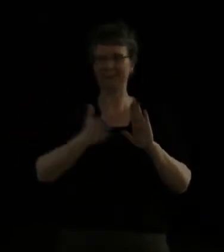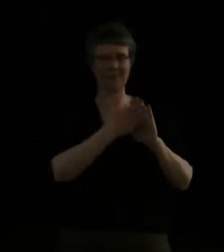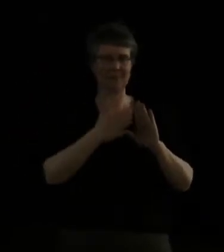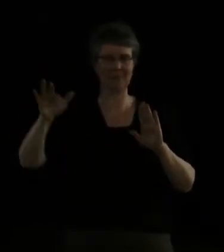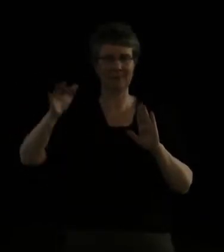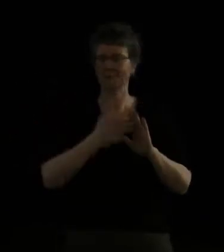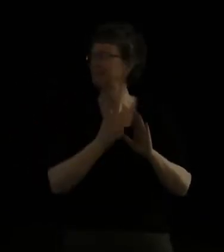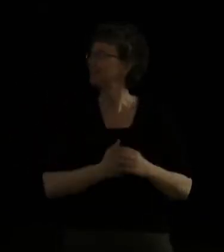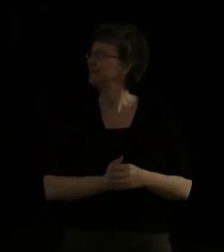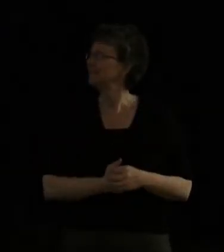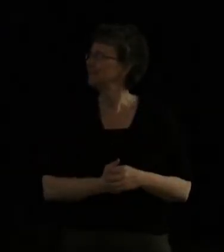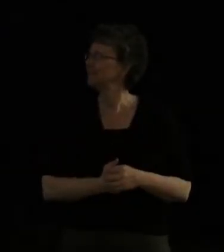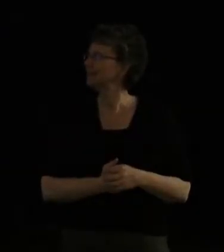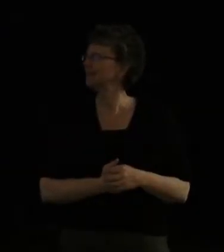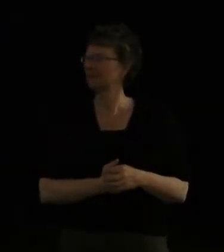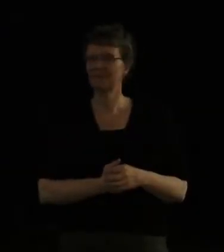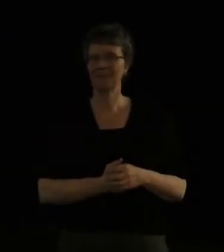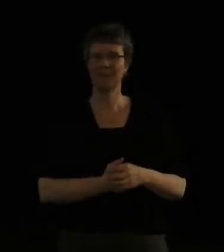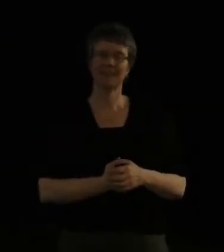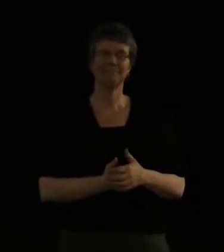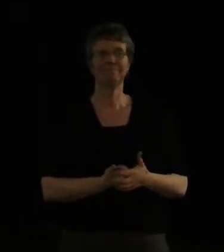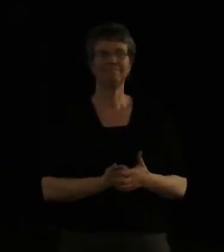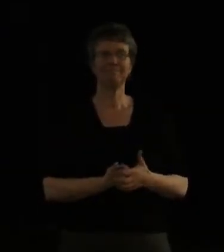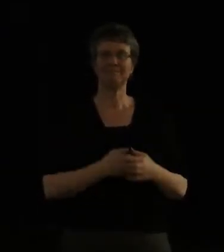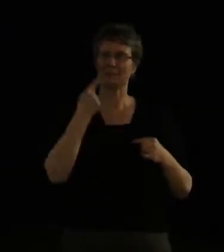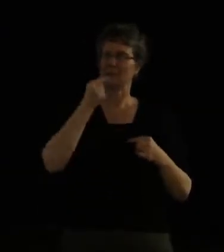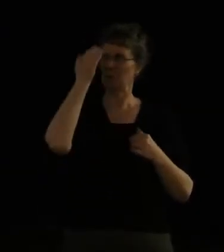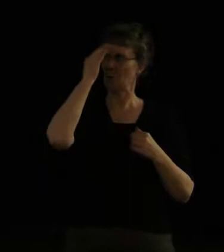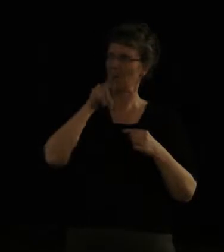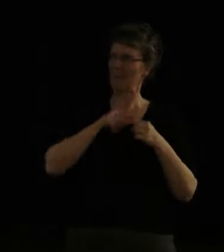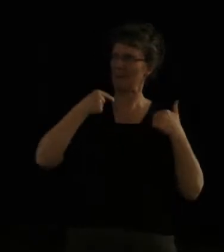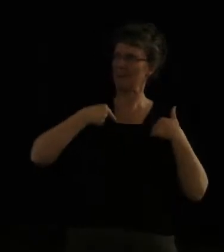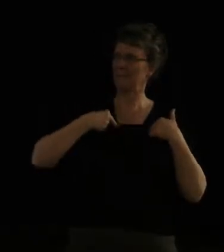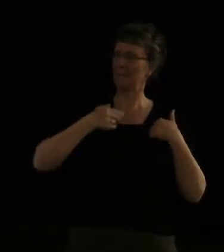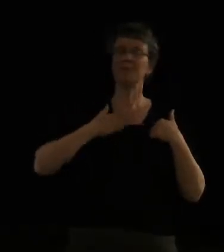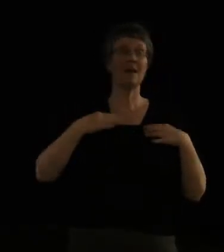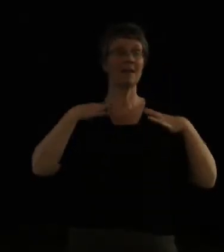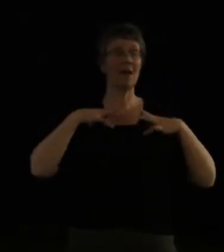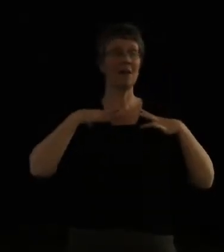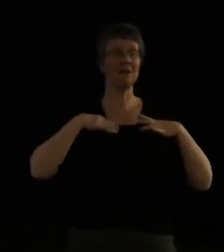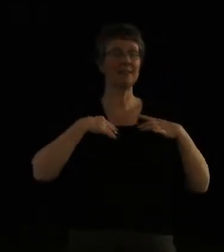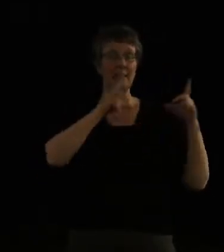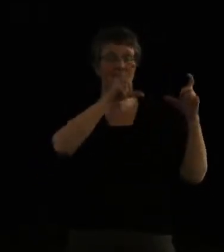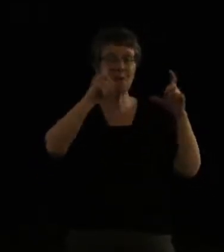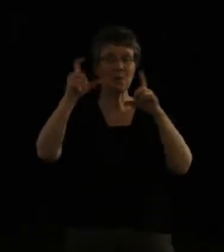The funny thing about me is my holiday photos are quite different than a lot of people's. So this is in New